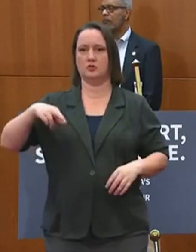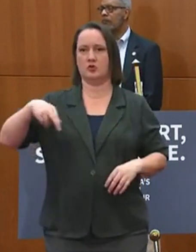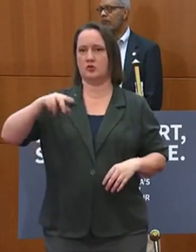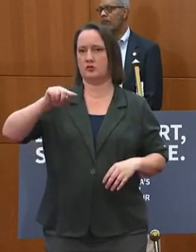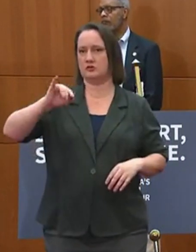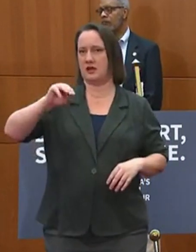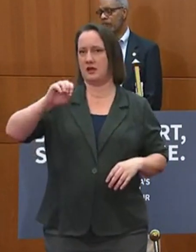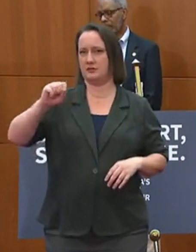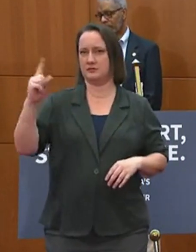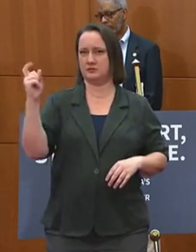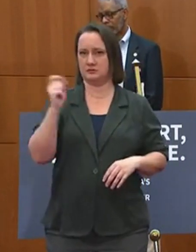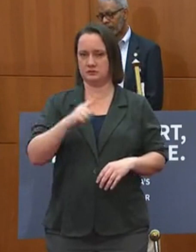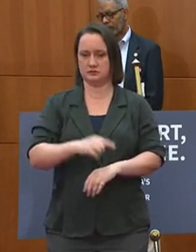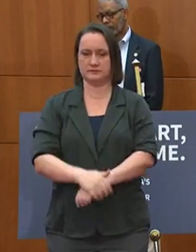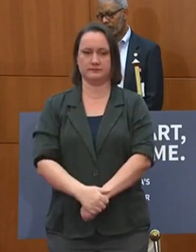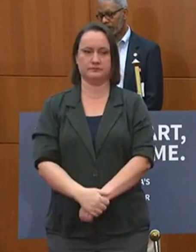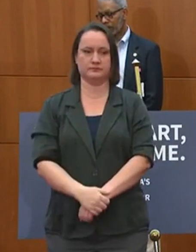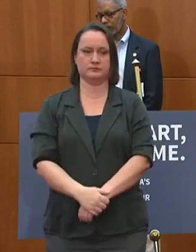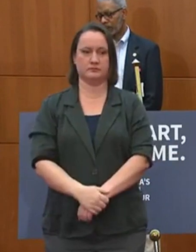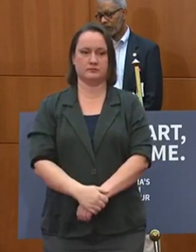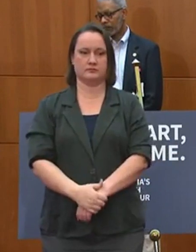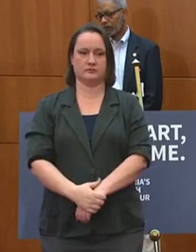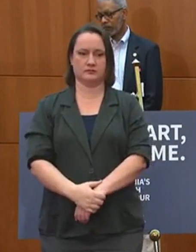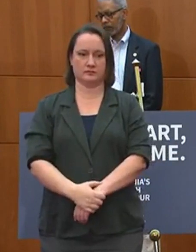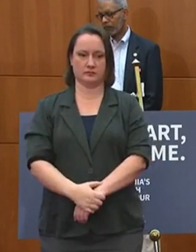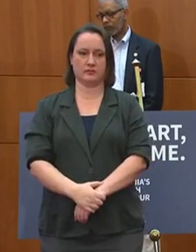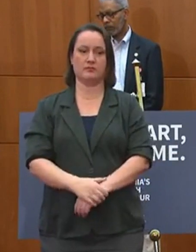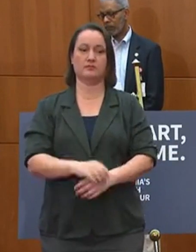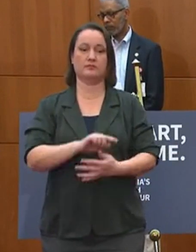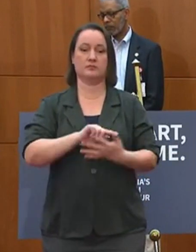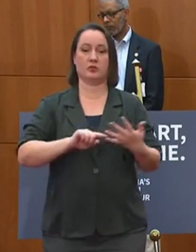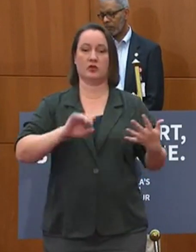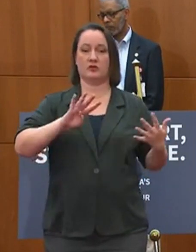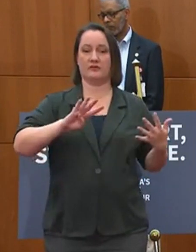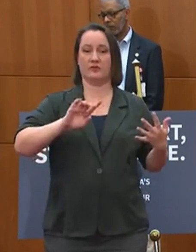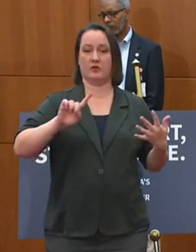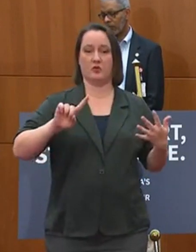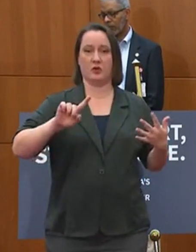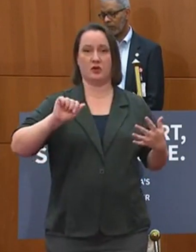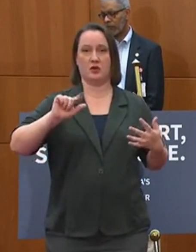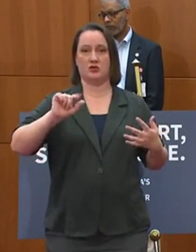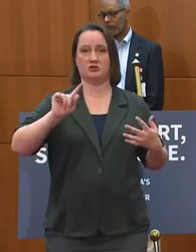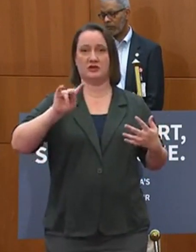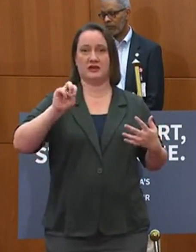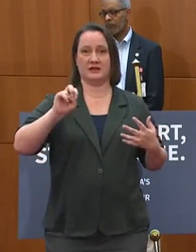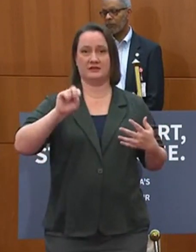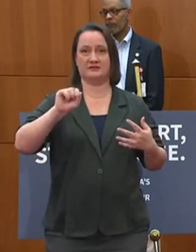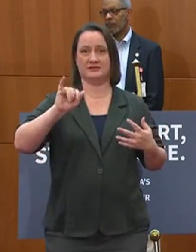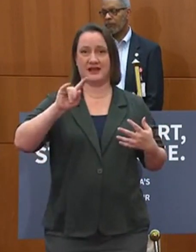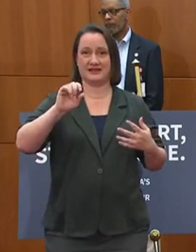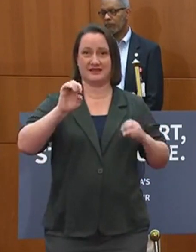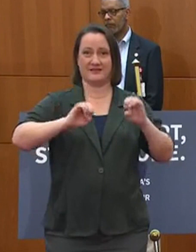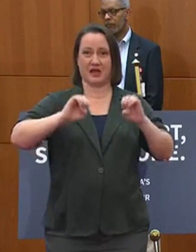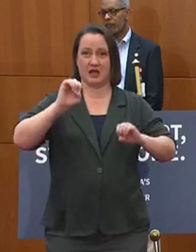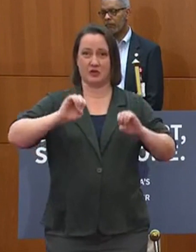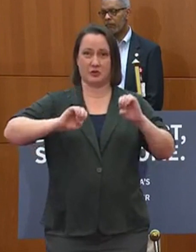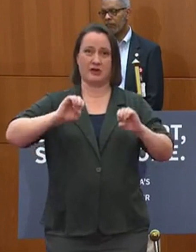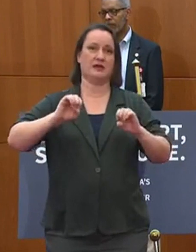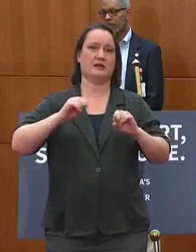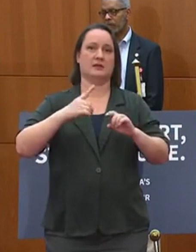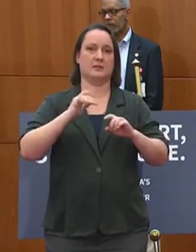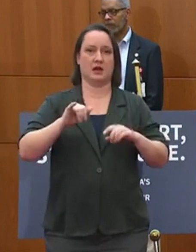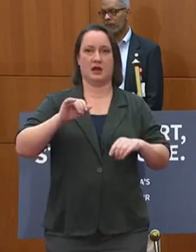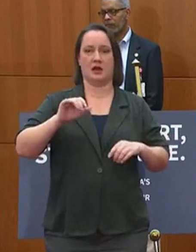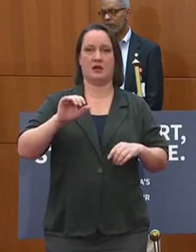Times. Yes, of the 41 alternative sites that were evaluated by the U.S. Army Corps of Engineers, were any of them west of